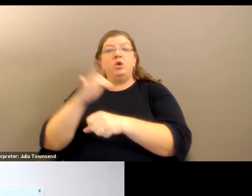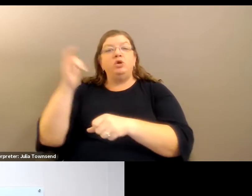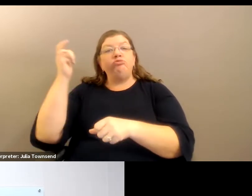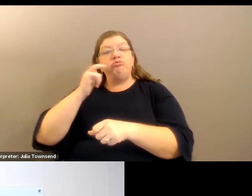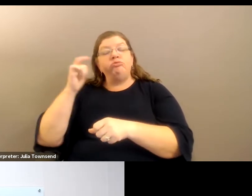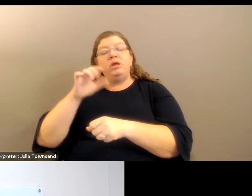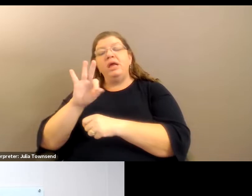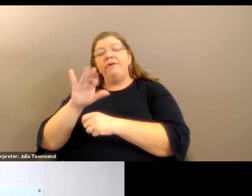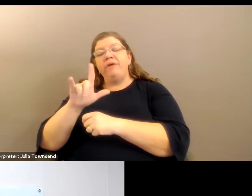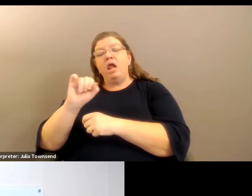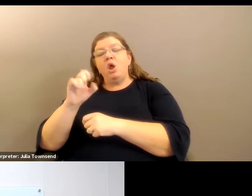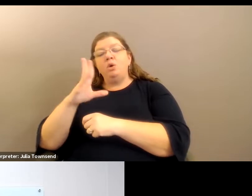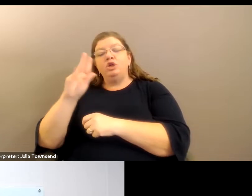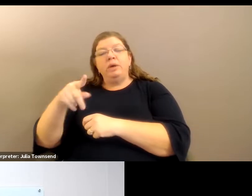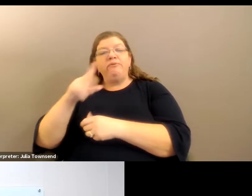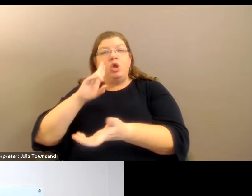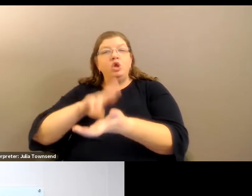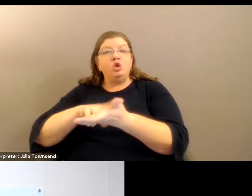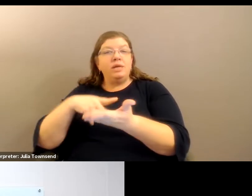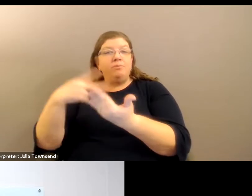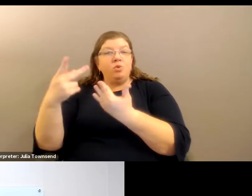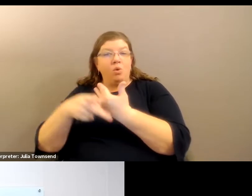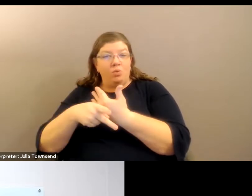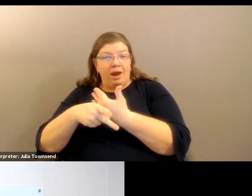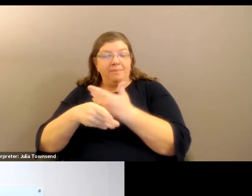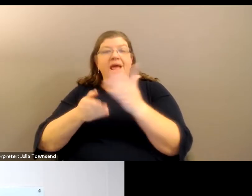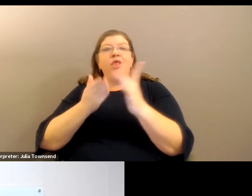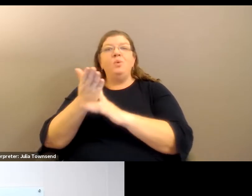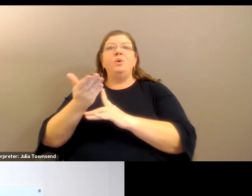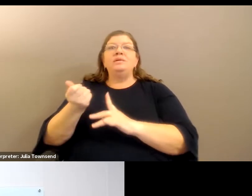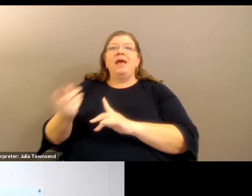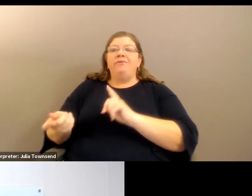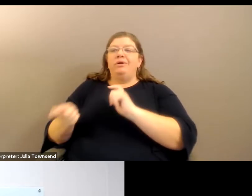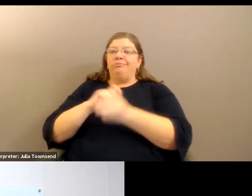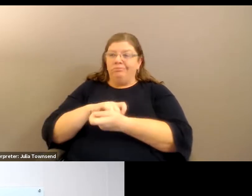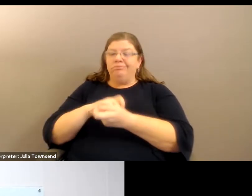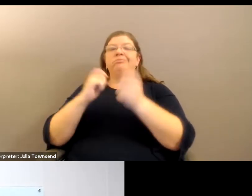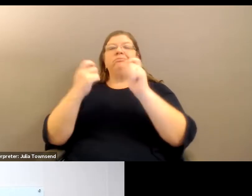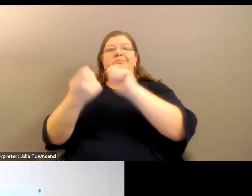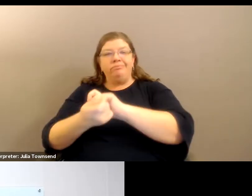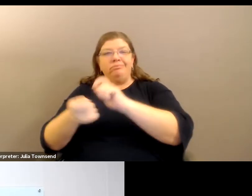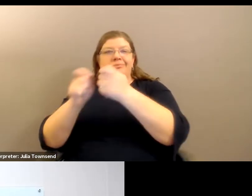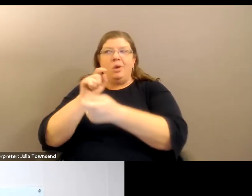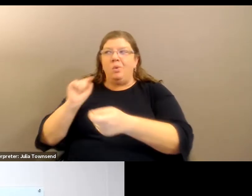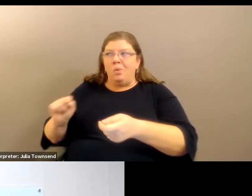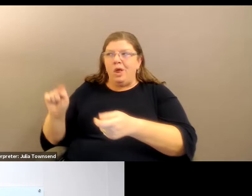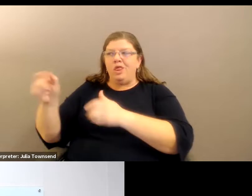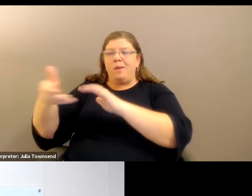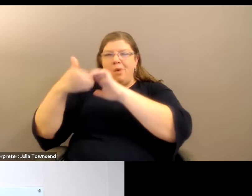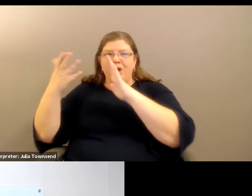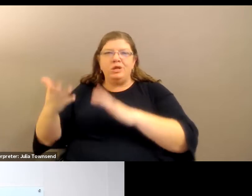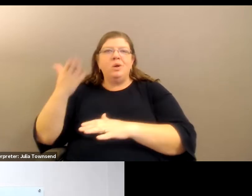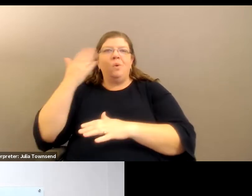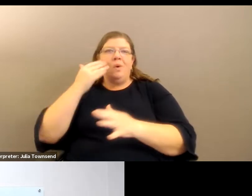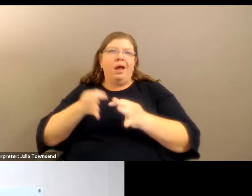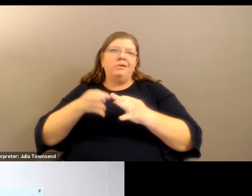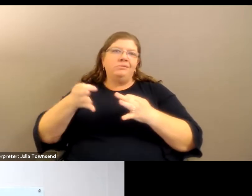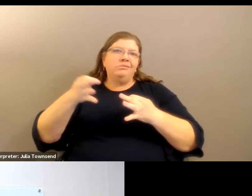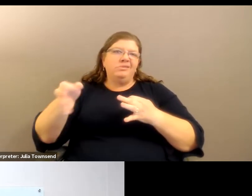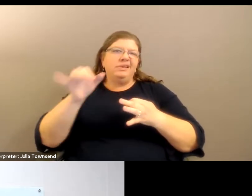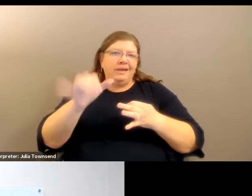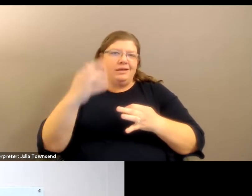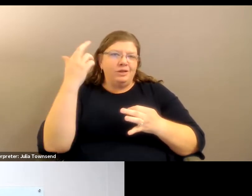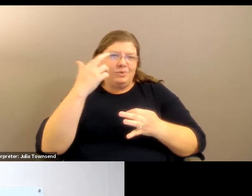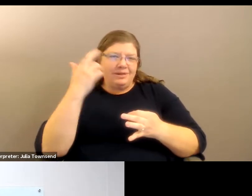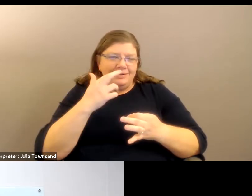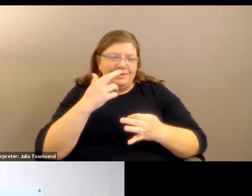the nursing program. It's been through several iterations with our partners, and which is why there's a delay, but not